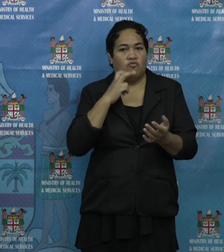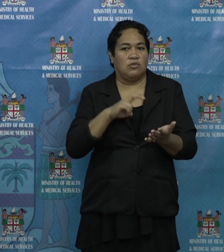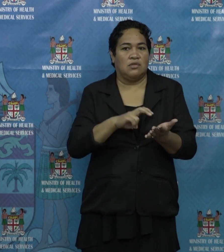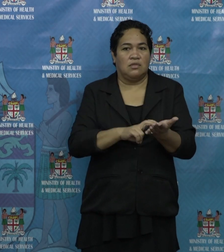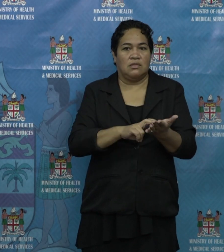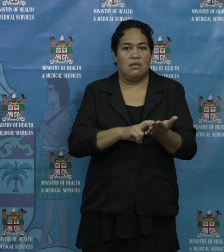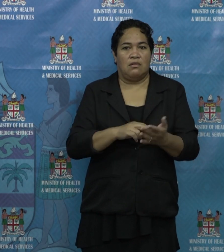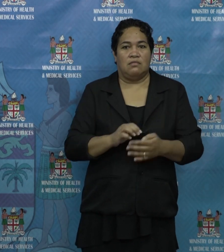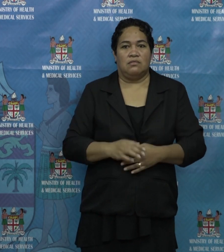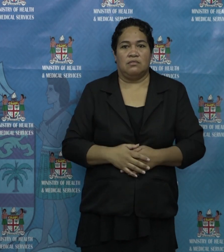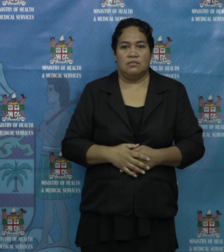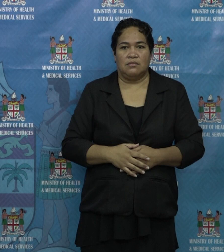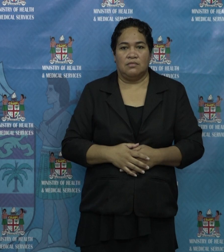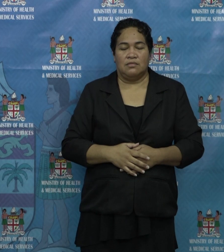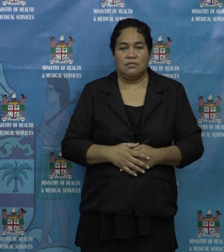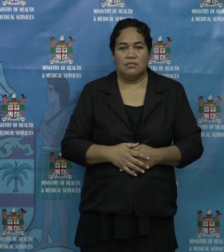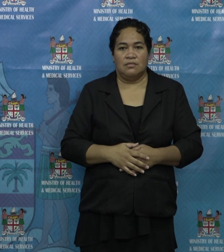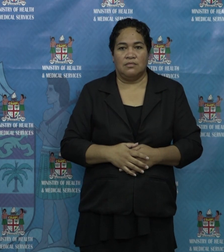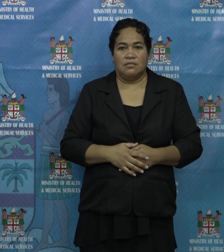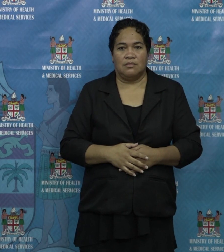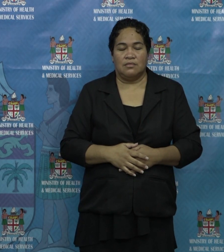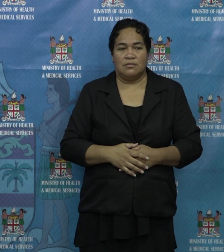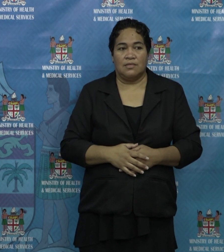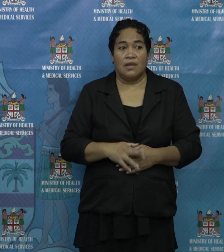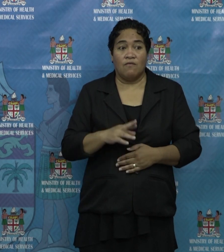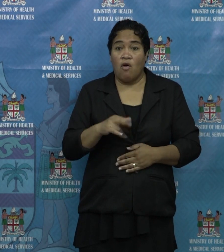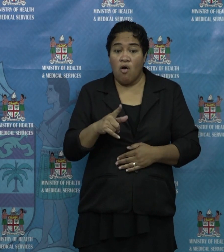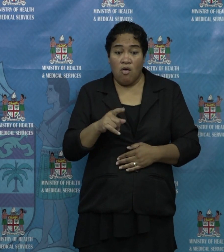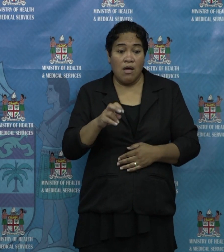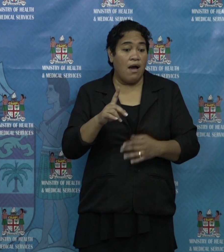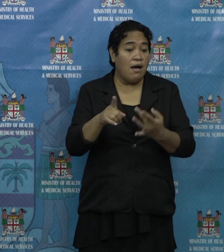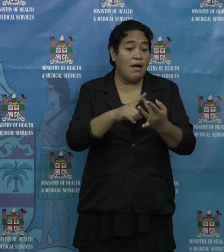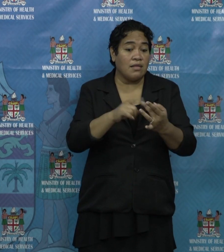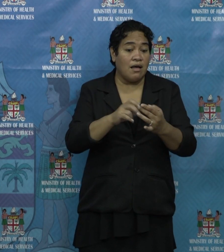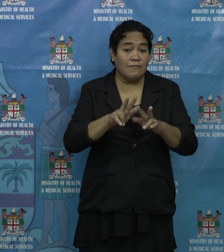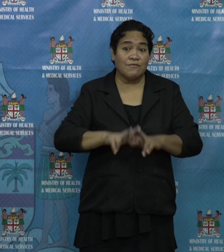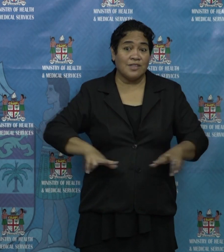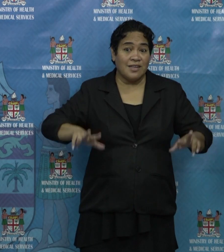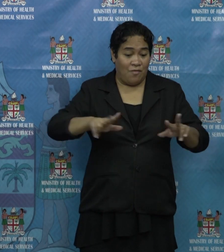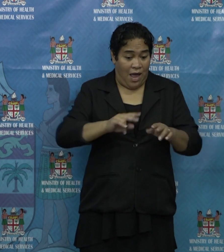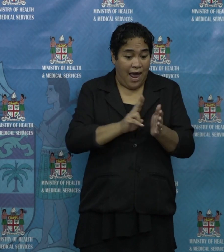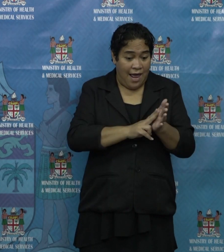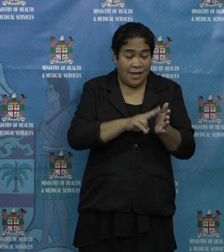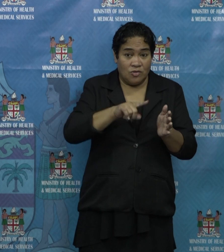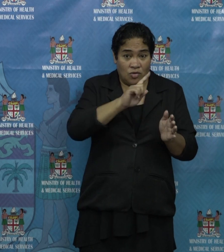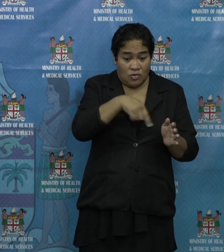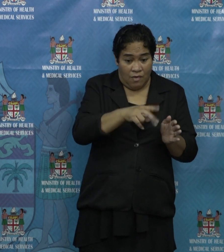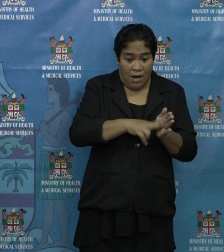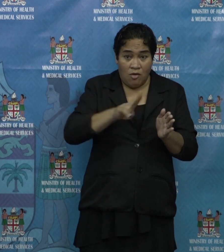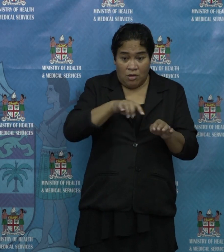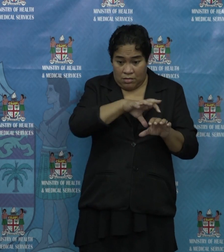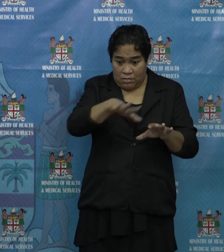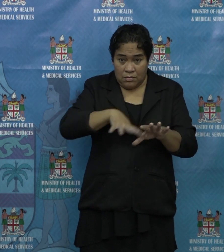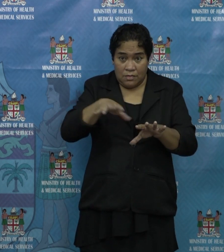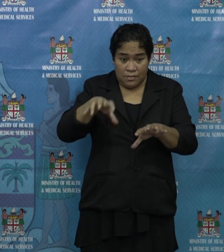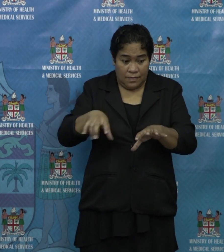For the rest of Viti Levu, the new curfew hours from 6 p.m. until 4 a.m. come into